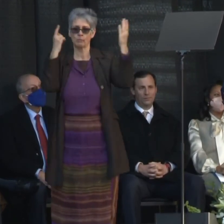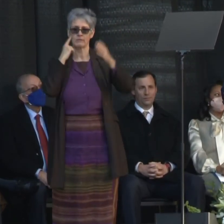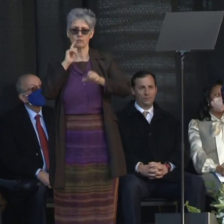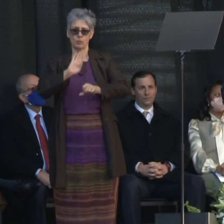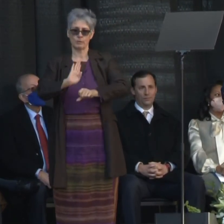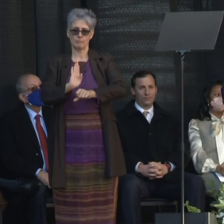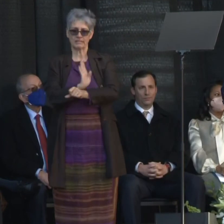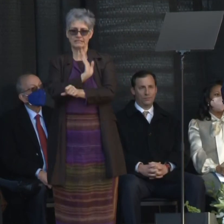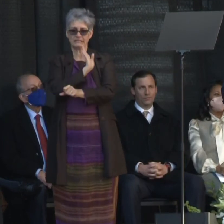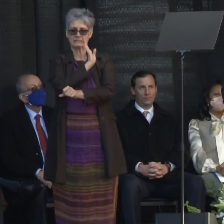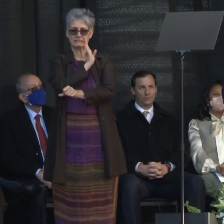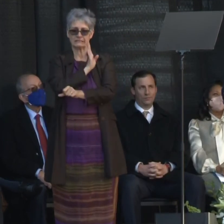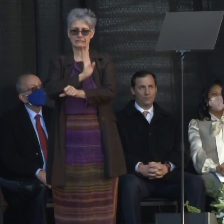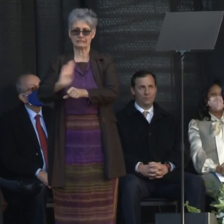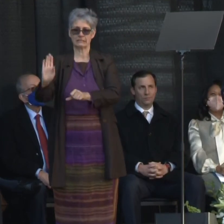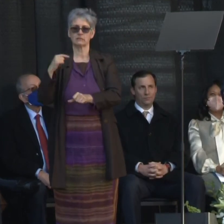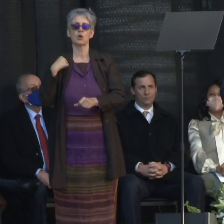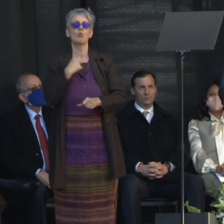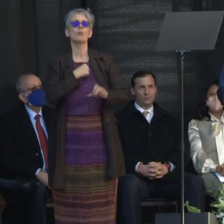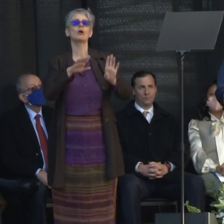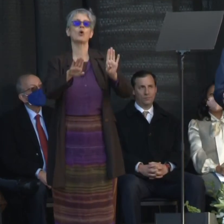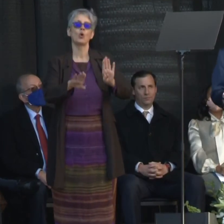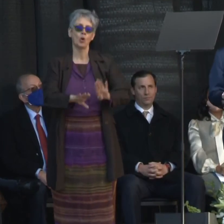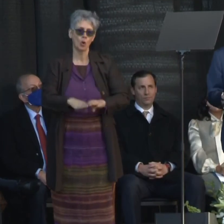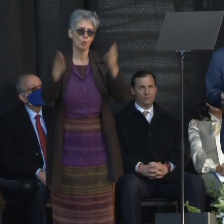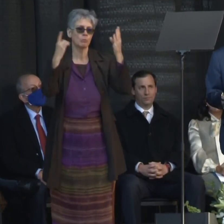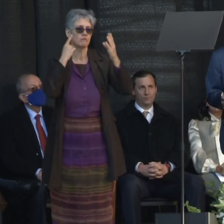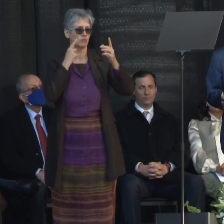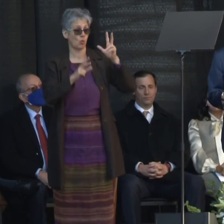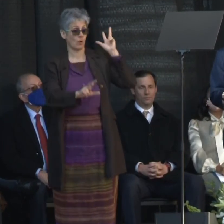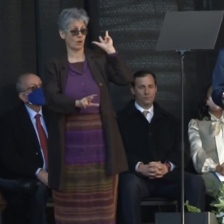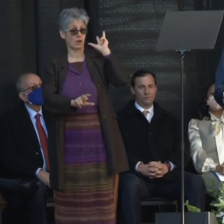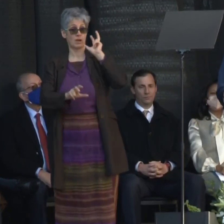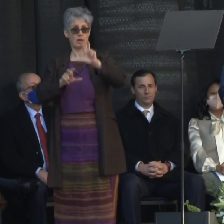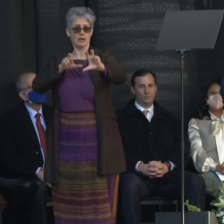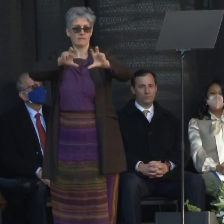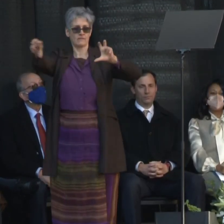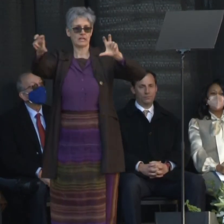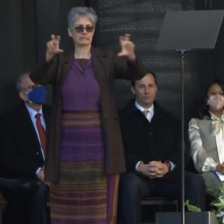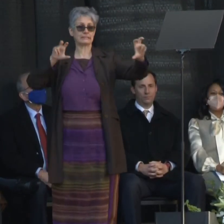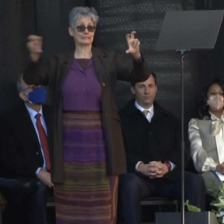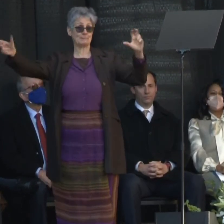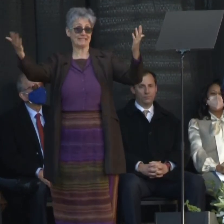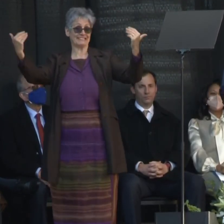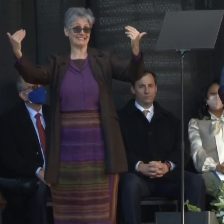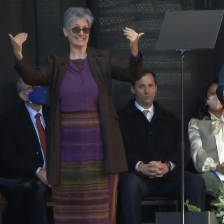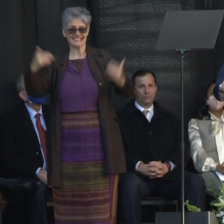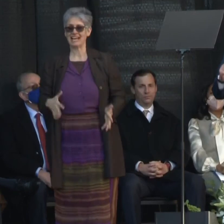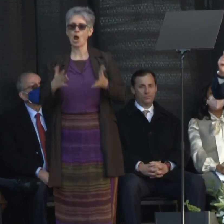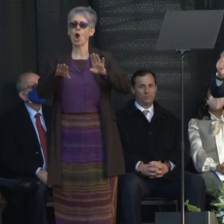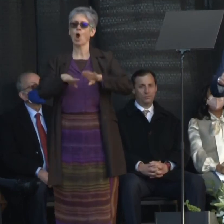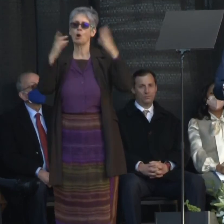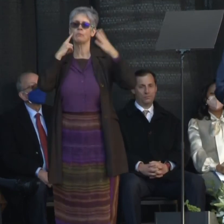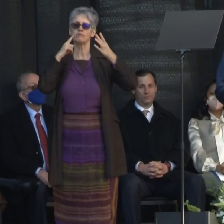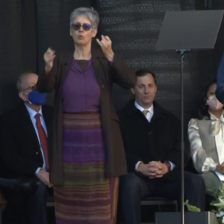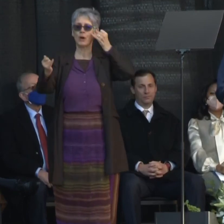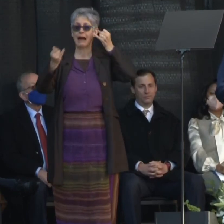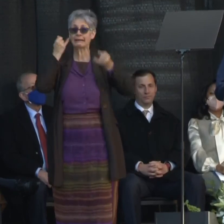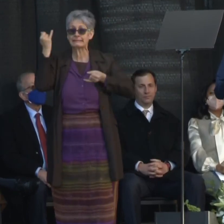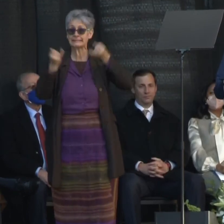business. We're open for investments. We're open for ideas. We're open for